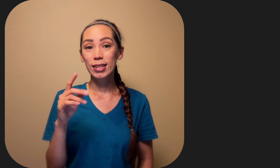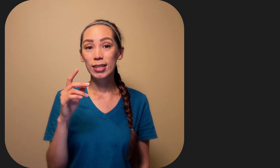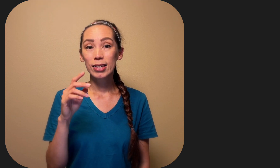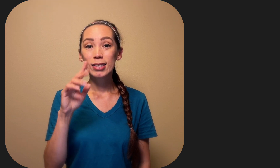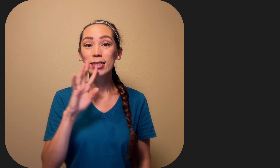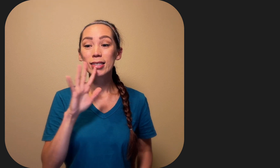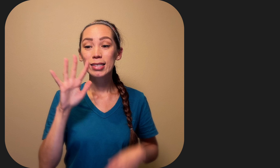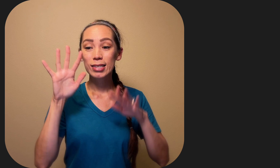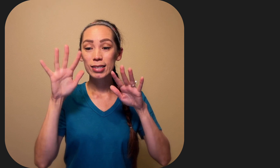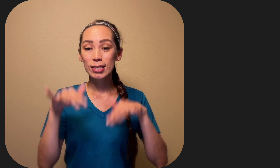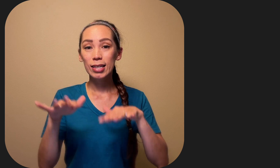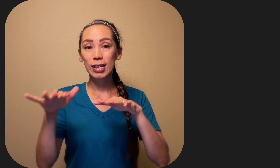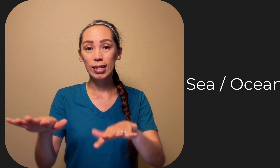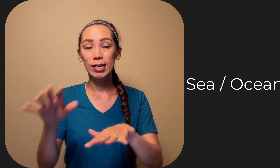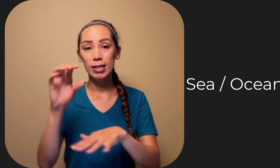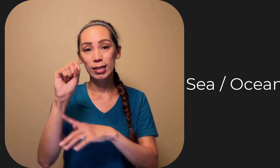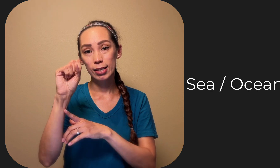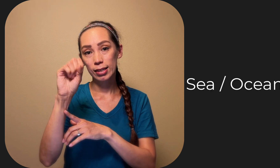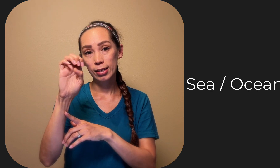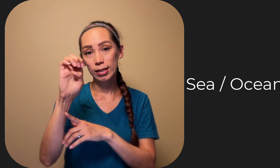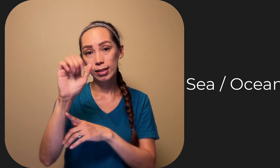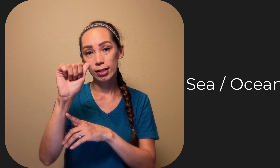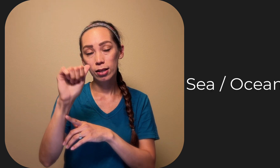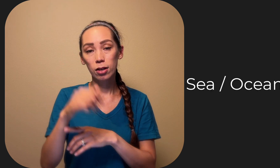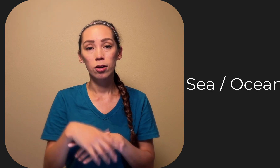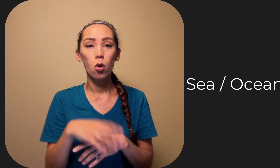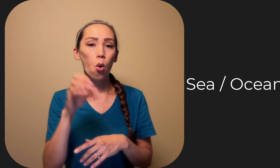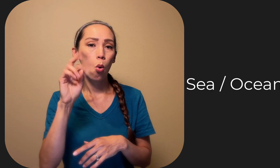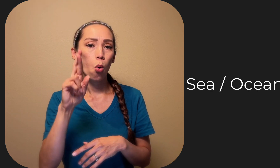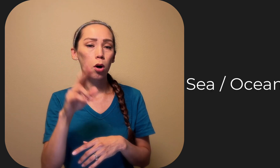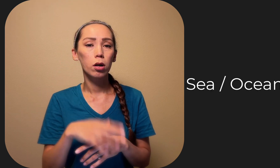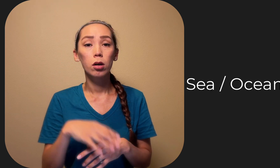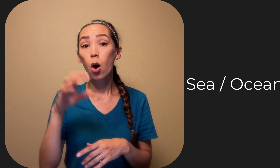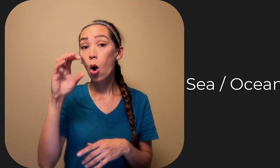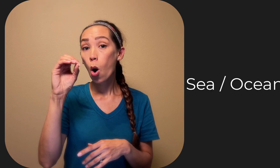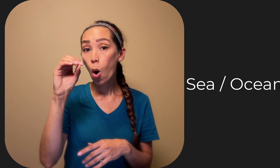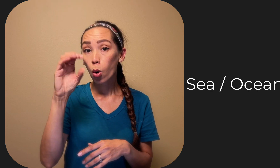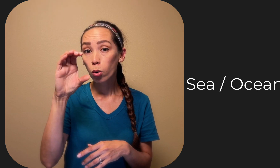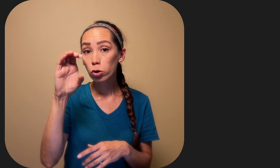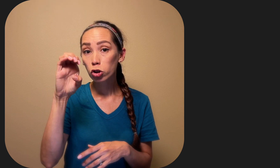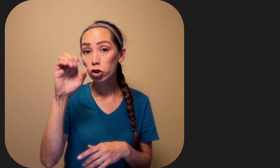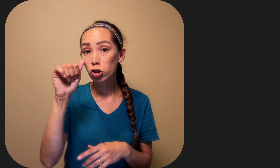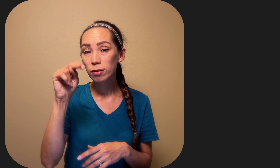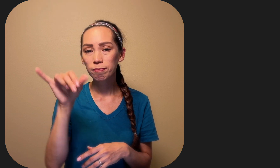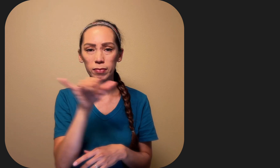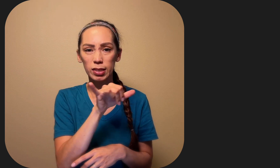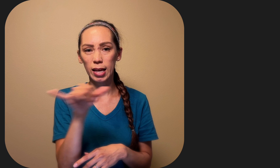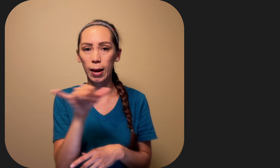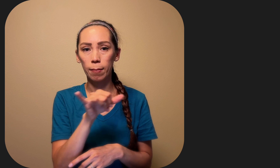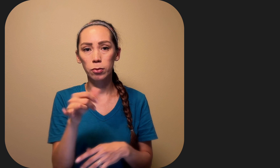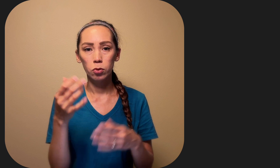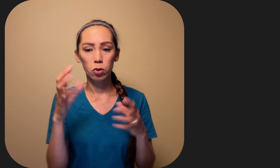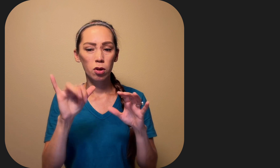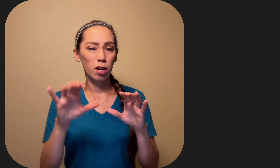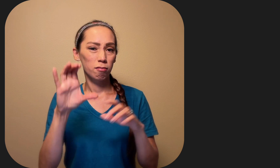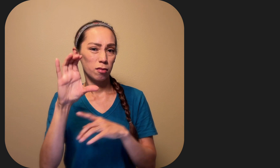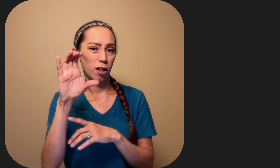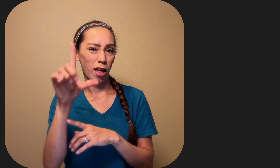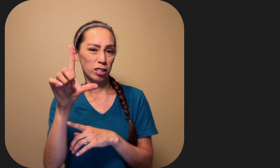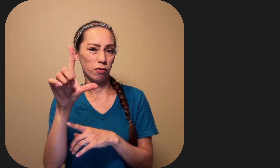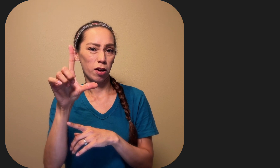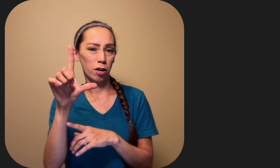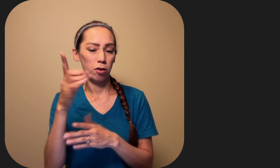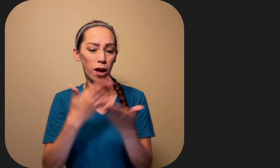Next is sea. Sea and ocean are basically the same thing. So you would just have